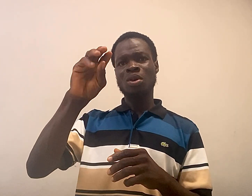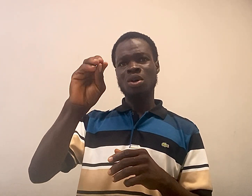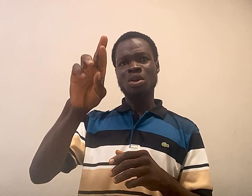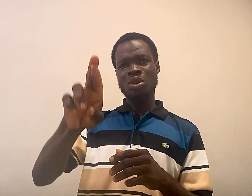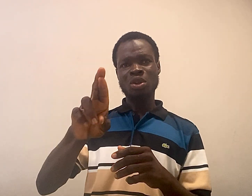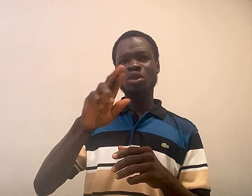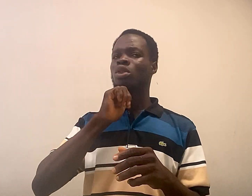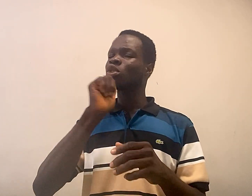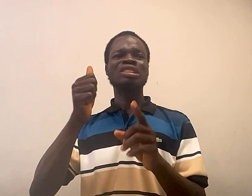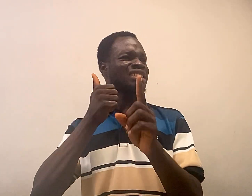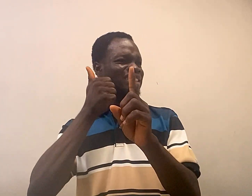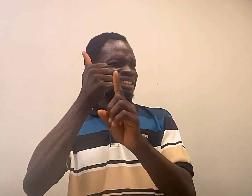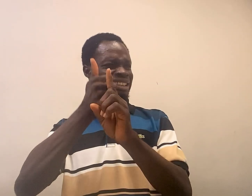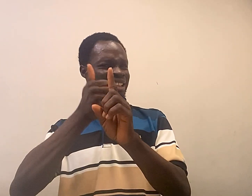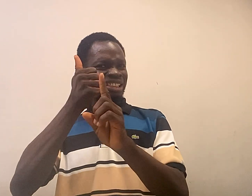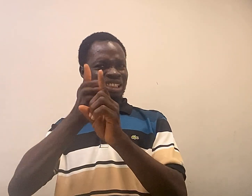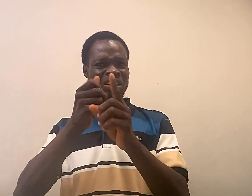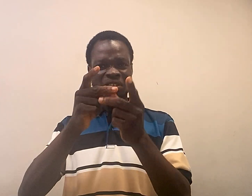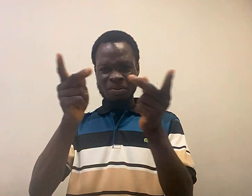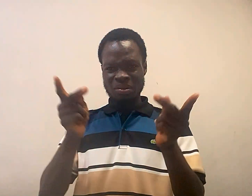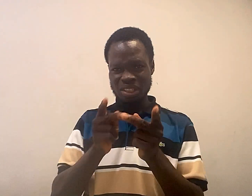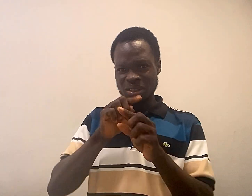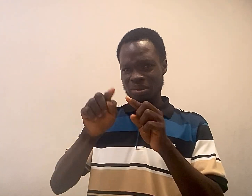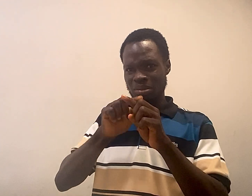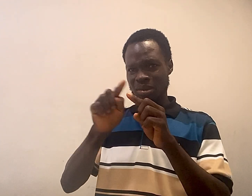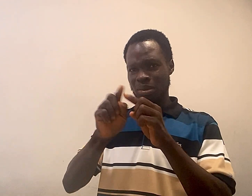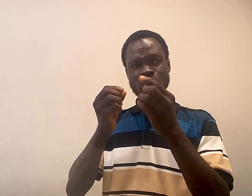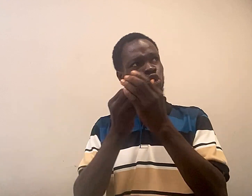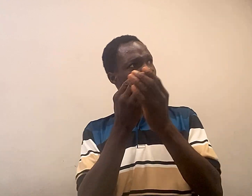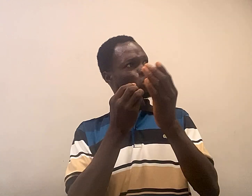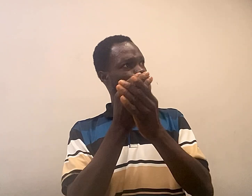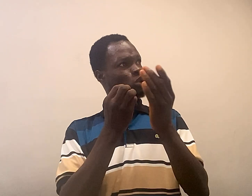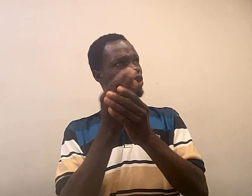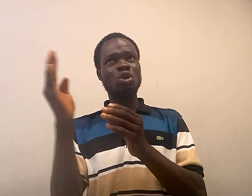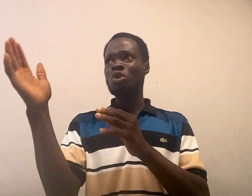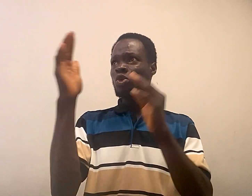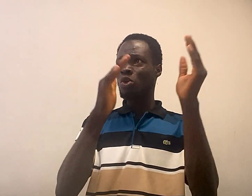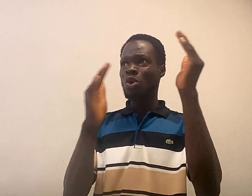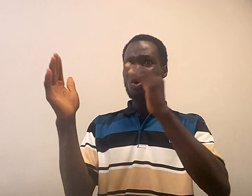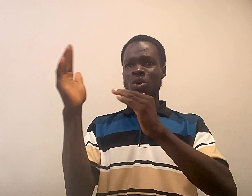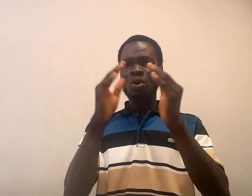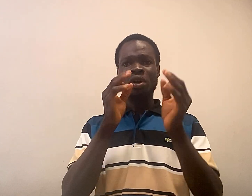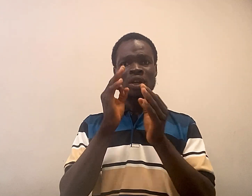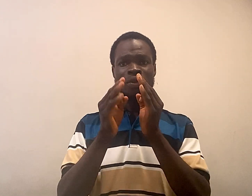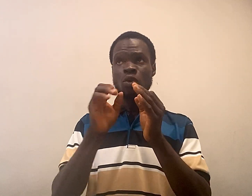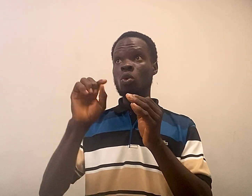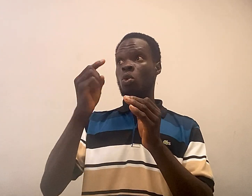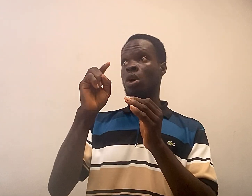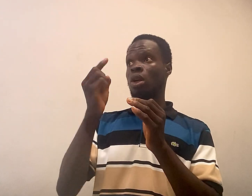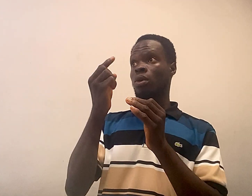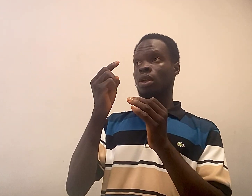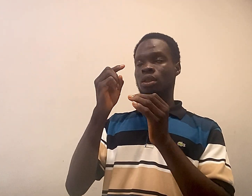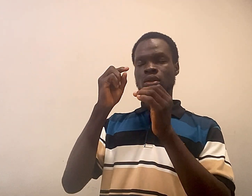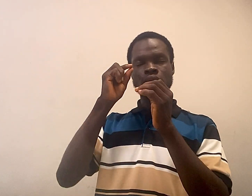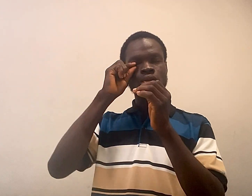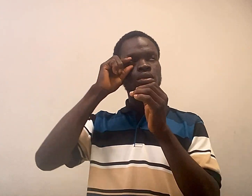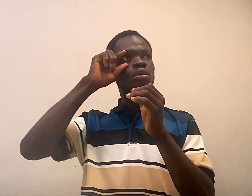places. You grow in war. That's why I sleep with one eye open. That's why I trust no one